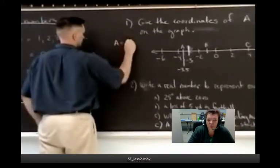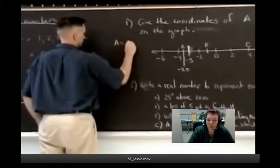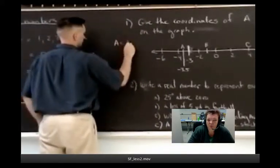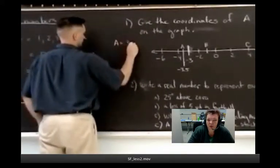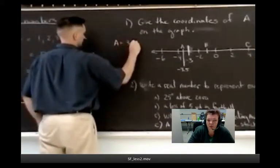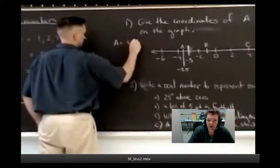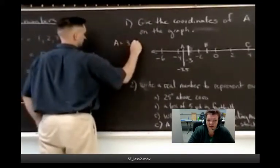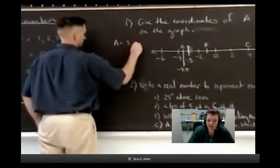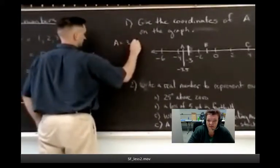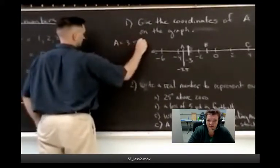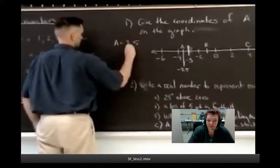remember when you write it down,